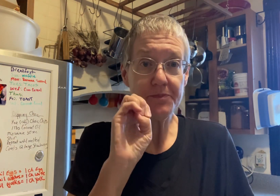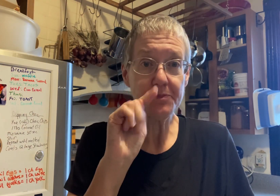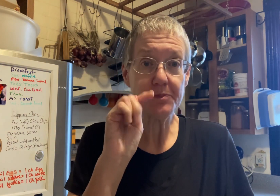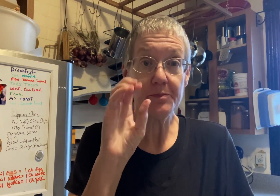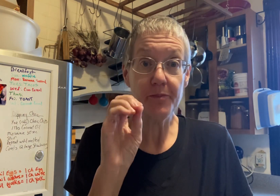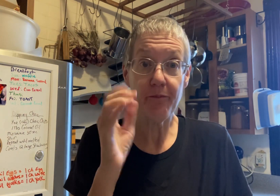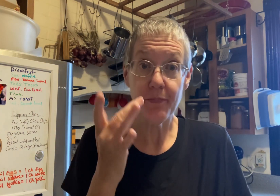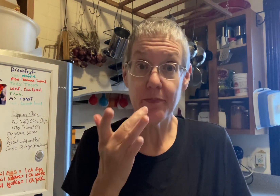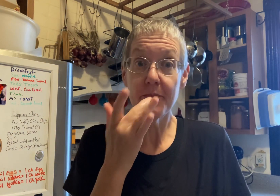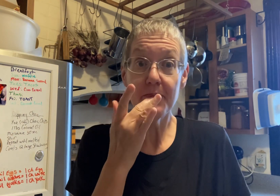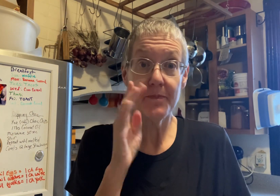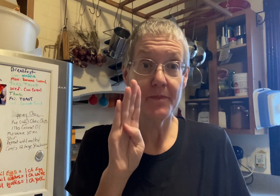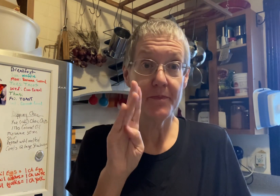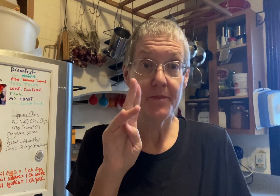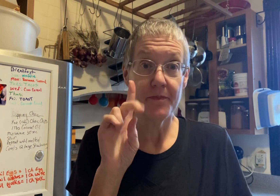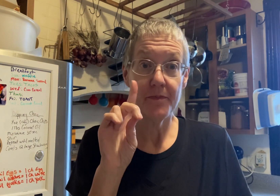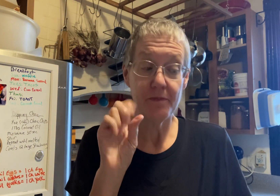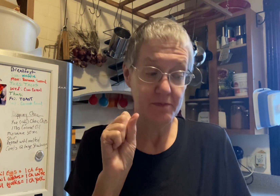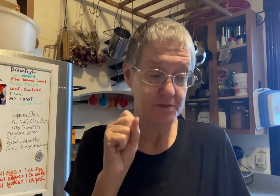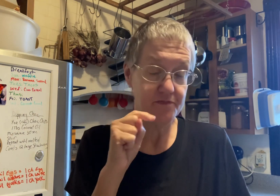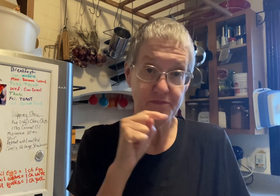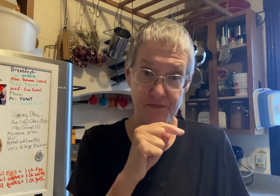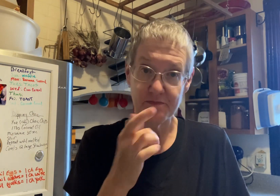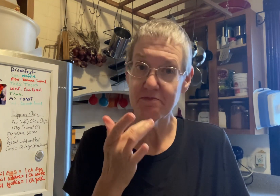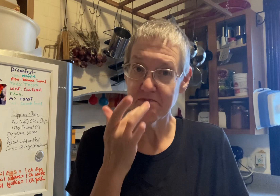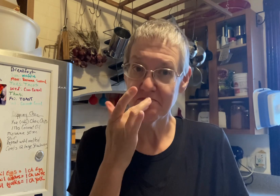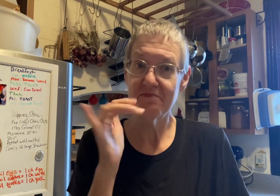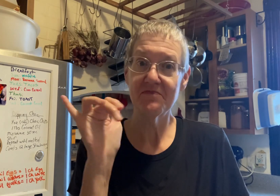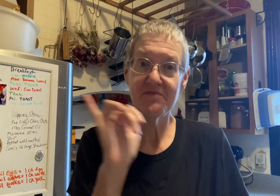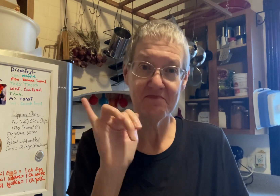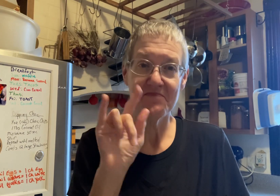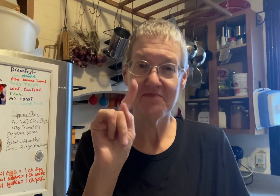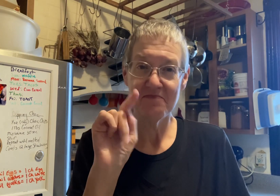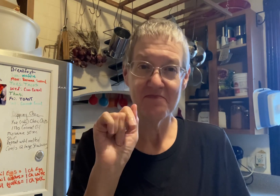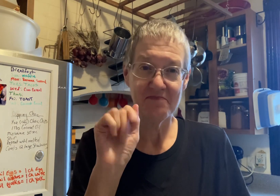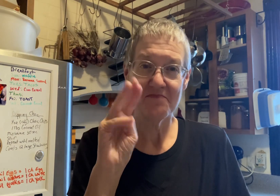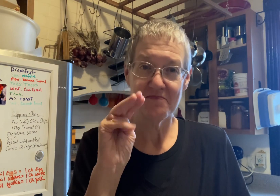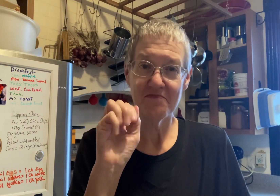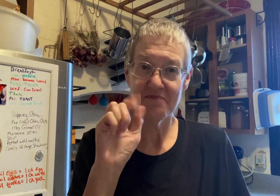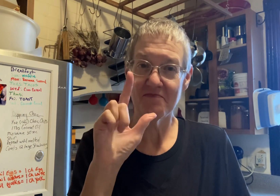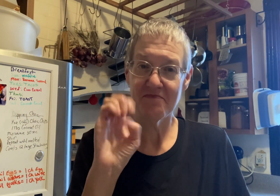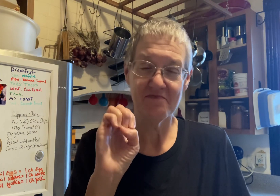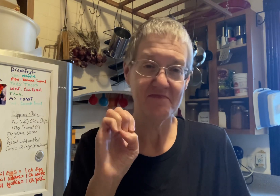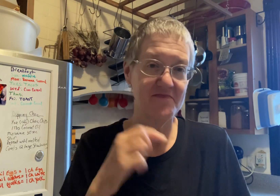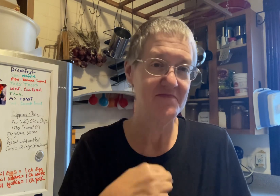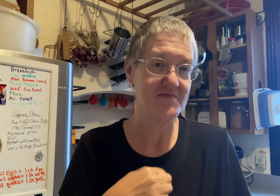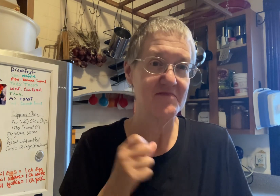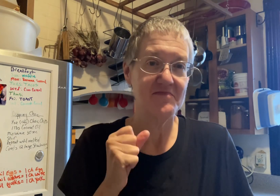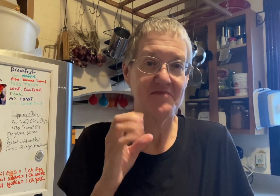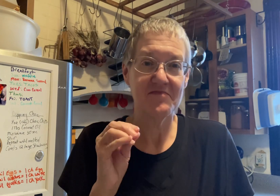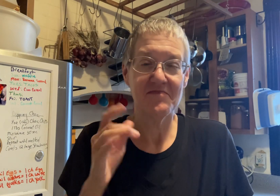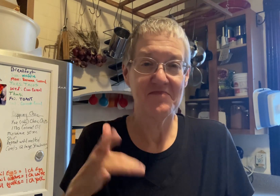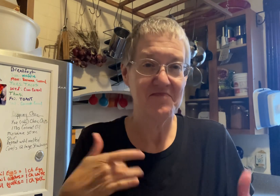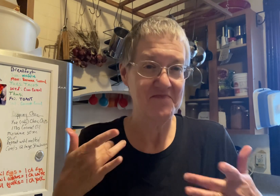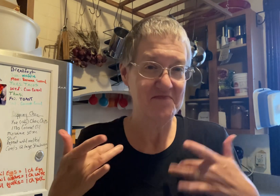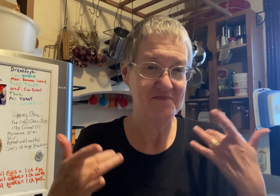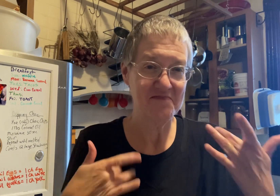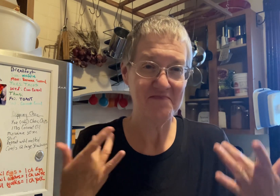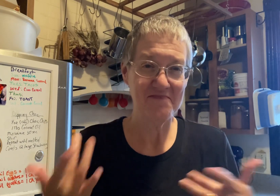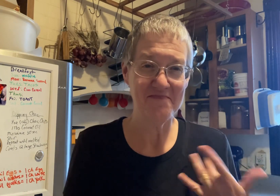For my keto taste buds, that tastes like a tamale. I am